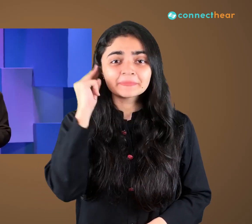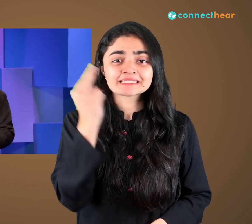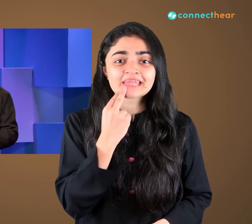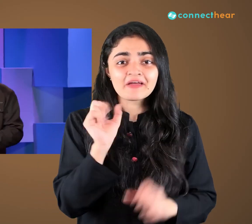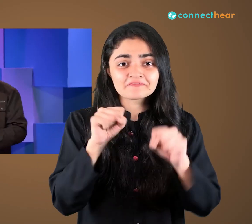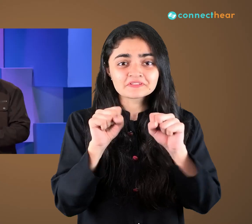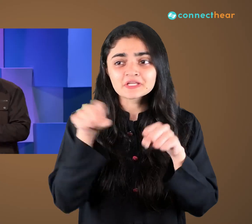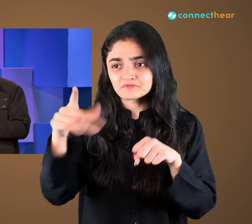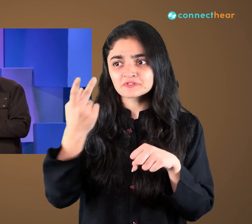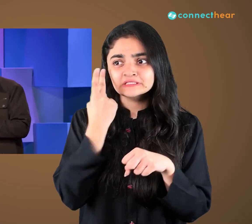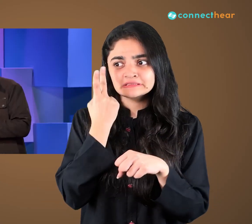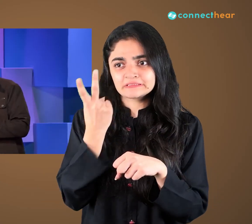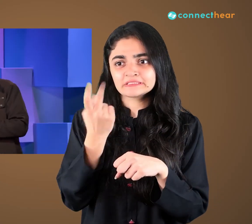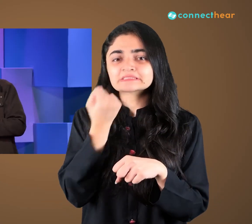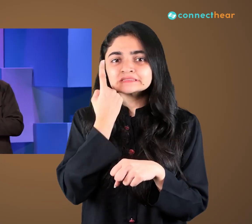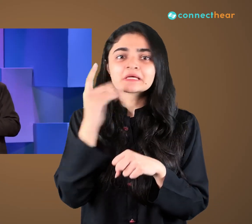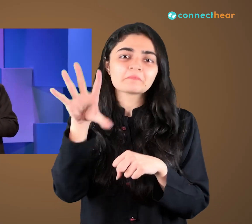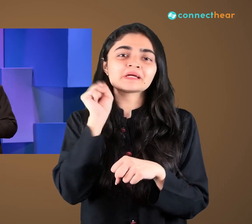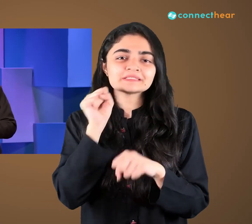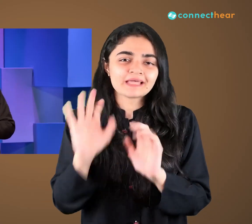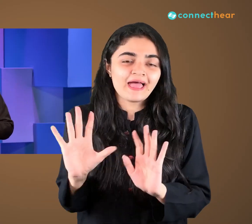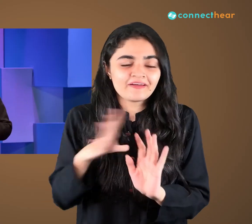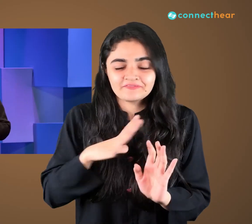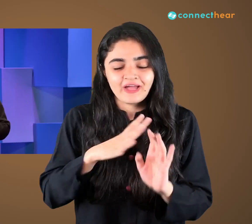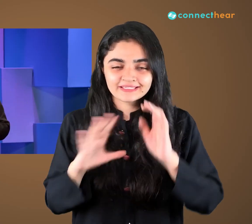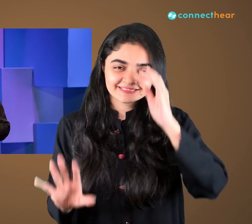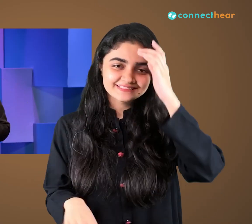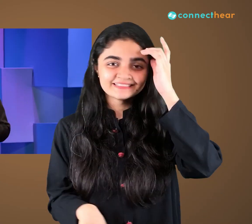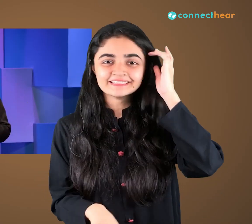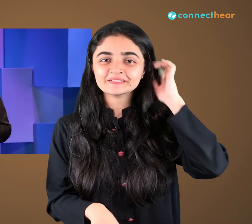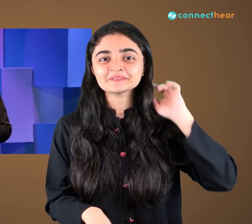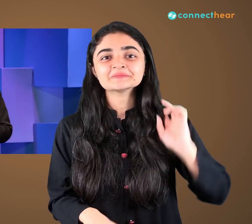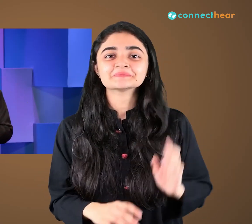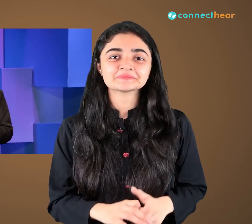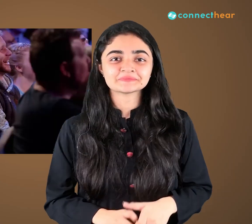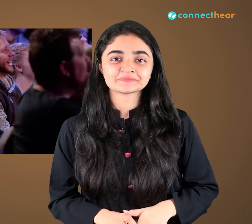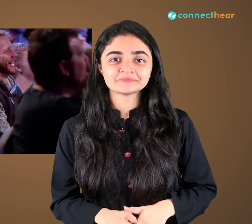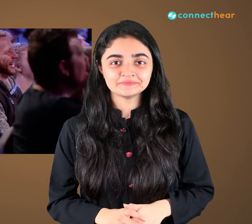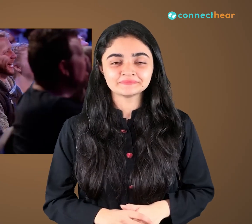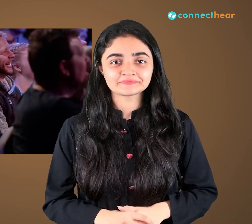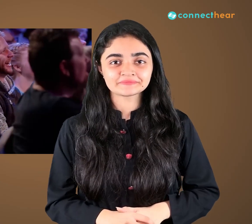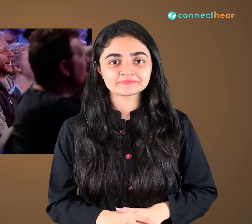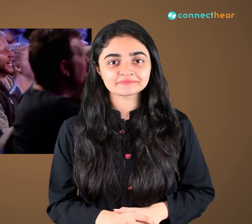She is deaf, of course. You do realize that. She kidding. Anyway.